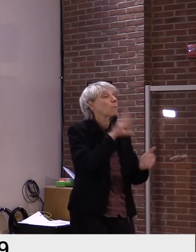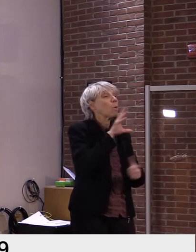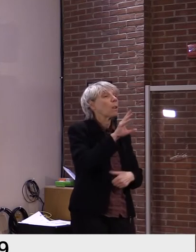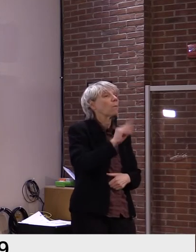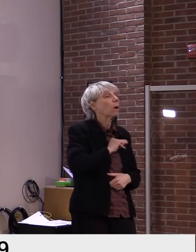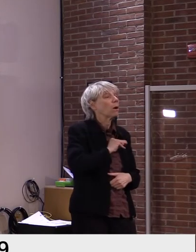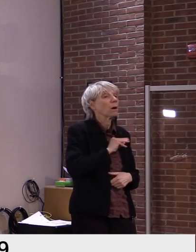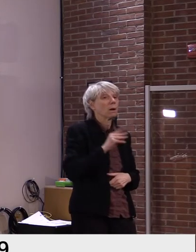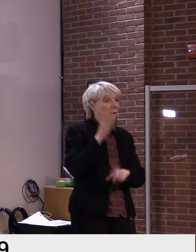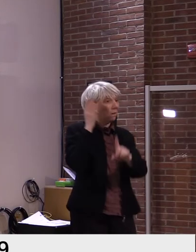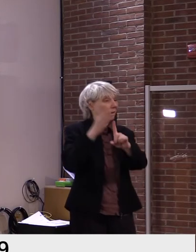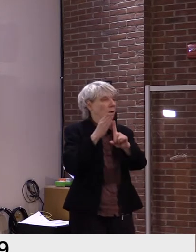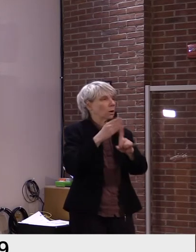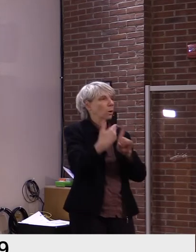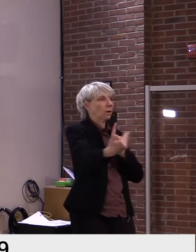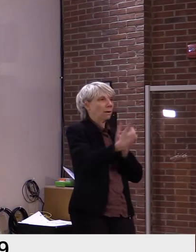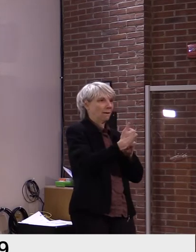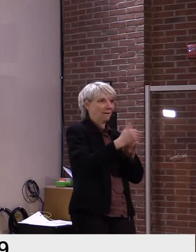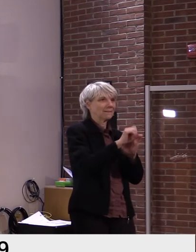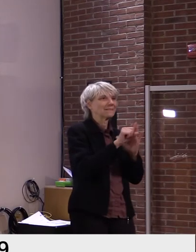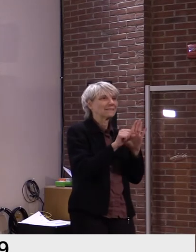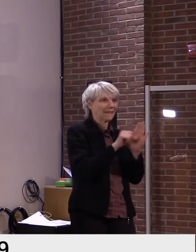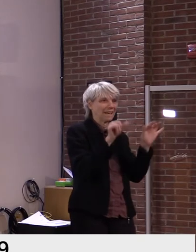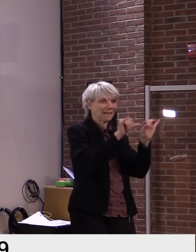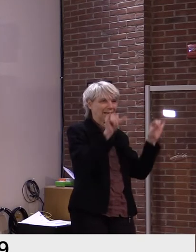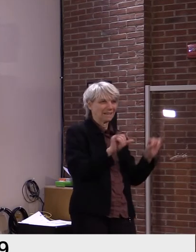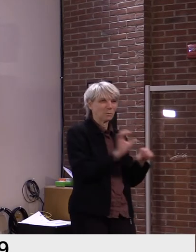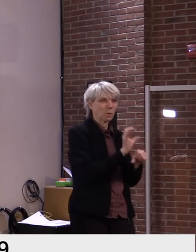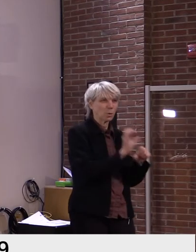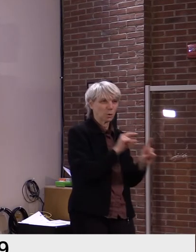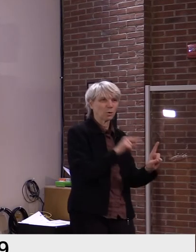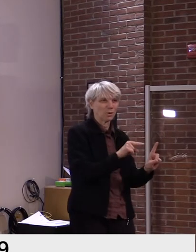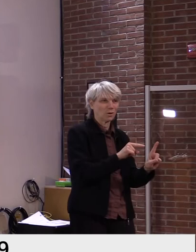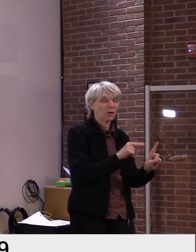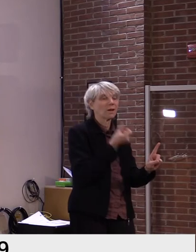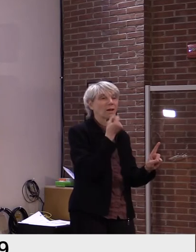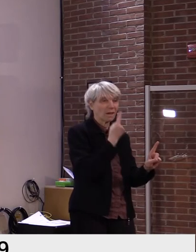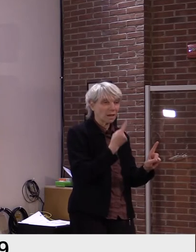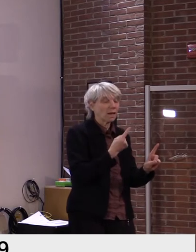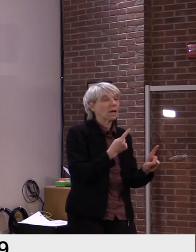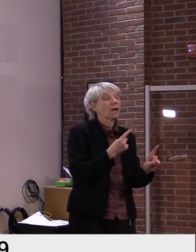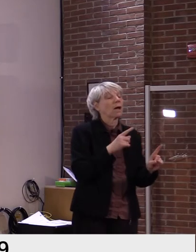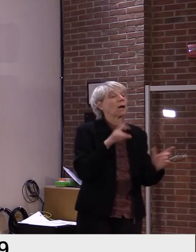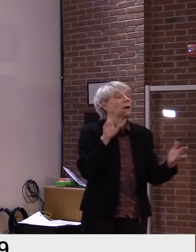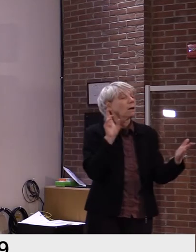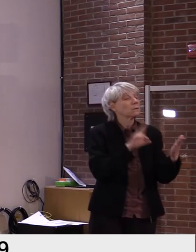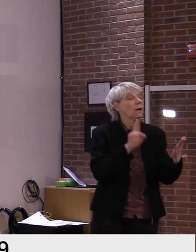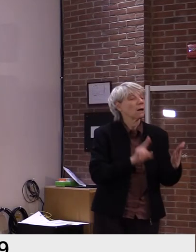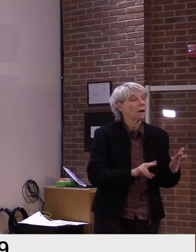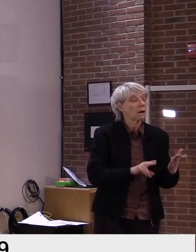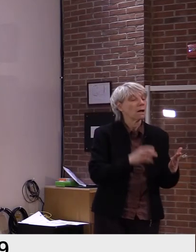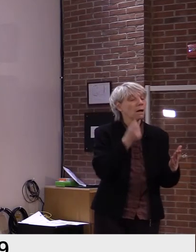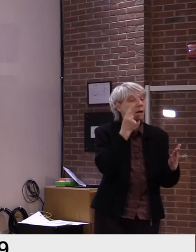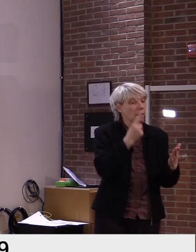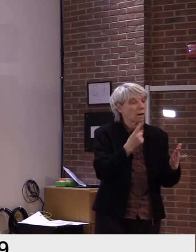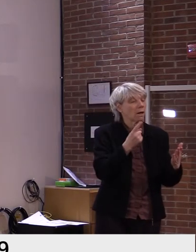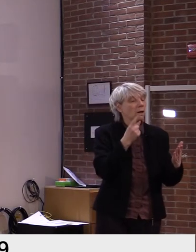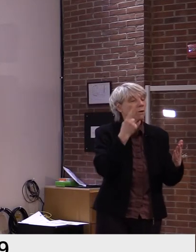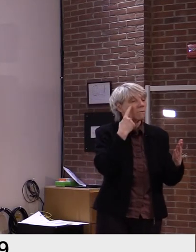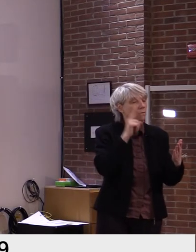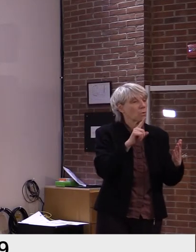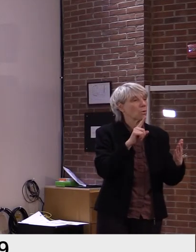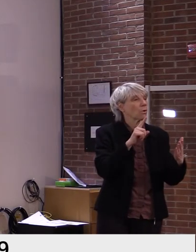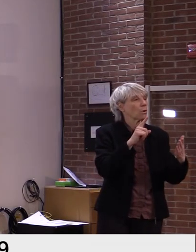to get your appointment. And secondly, you get your appointment over multiple weeks in these